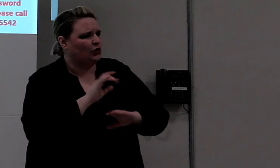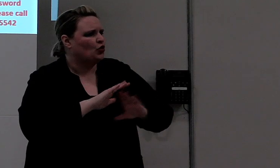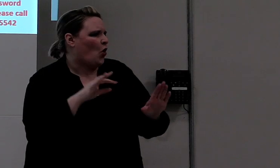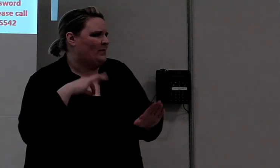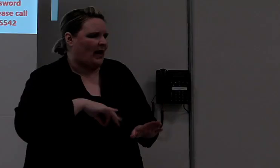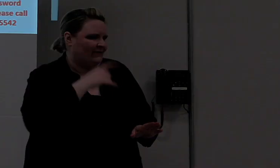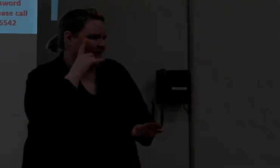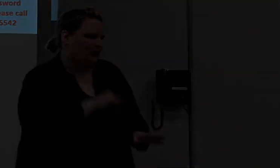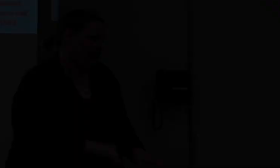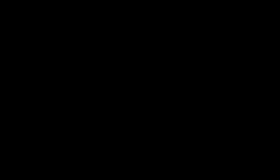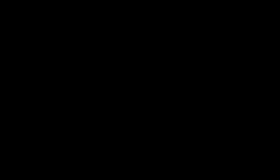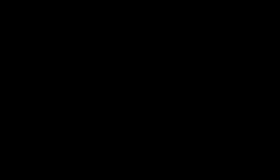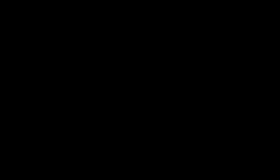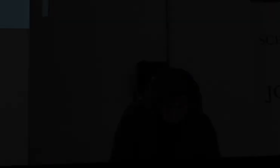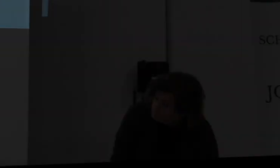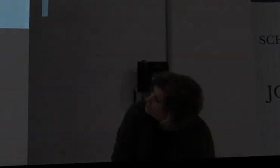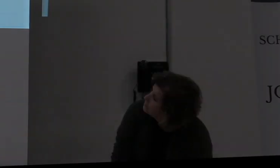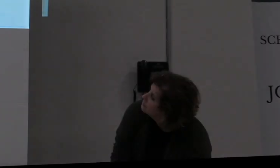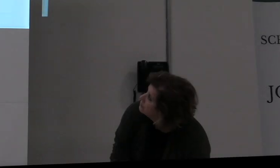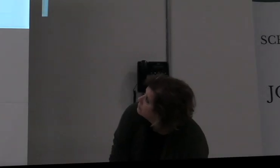advantage.